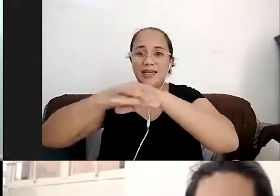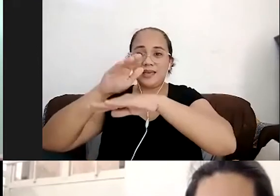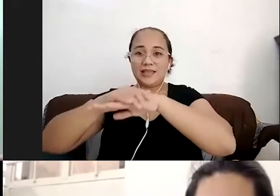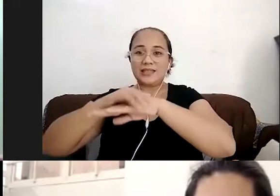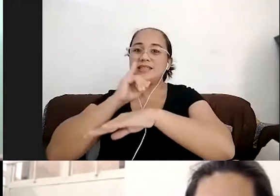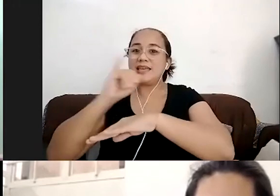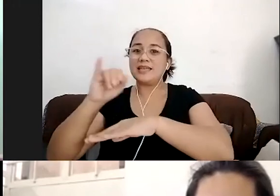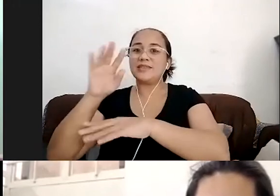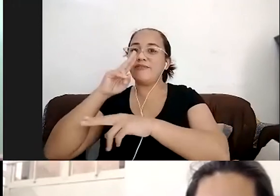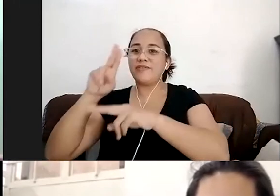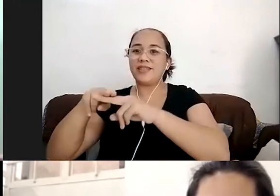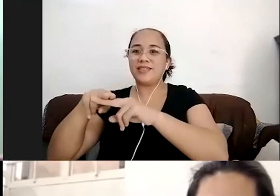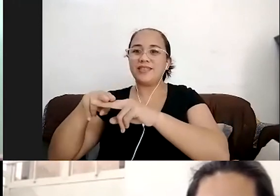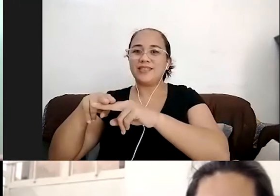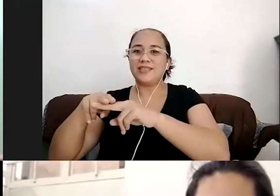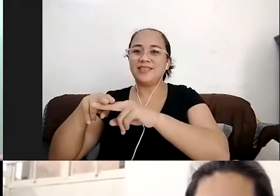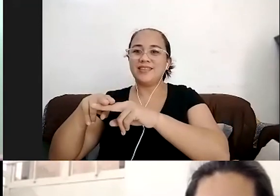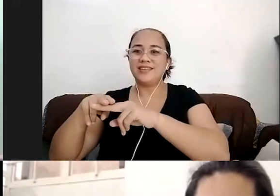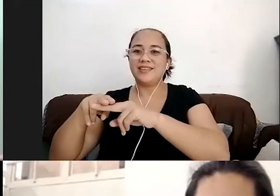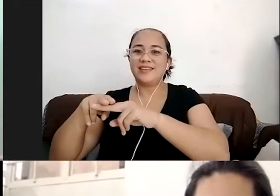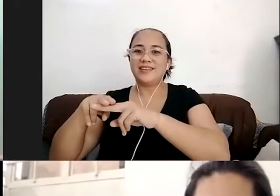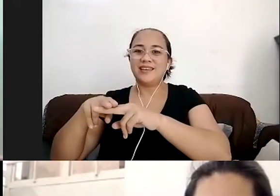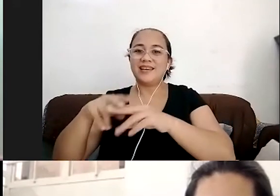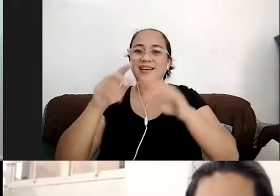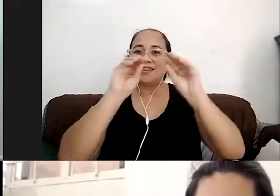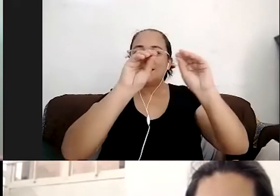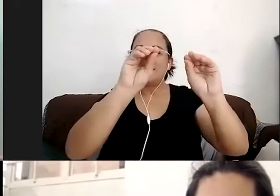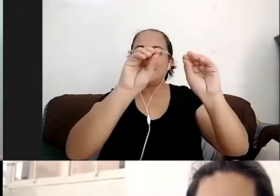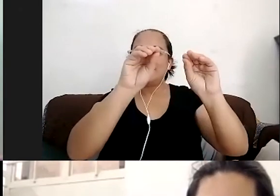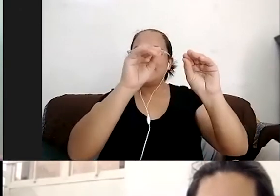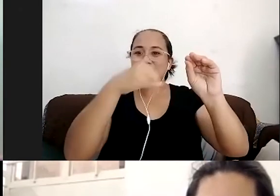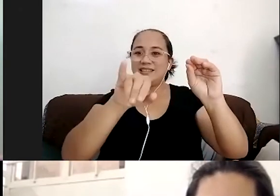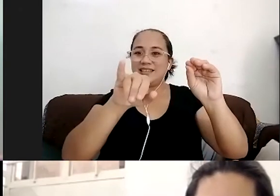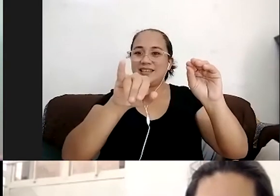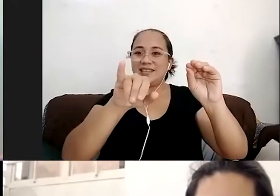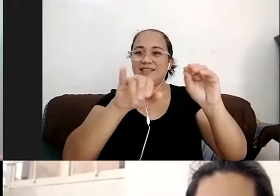So I don't know how you want to sign it. So English teach.